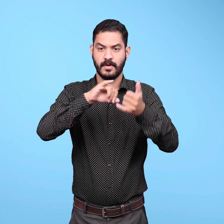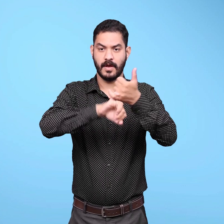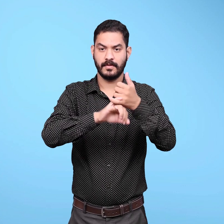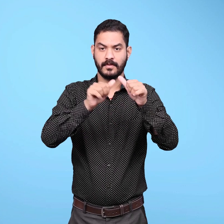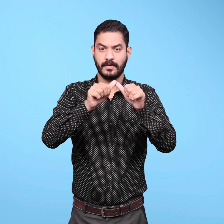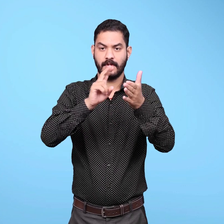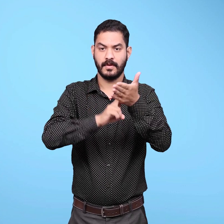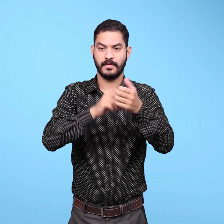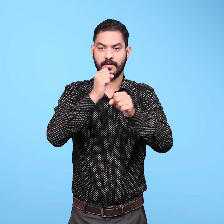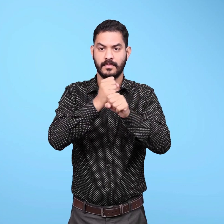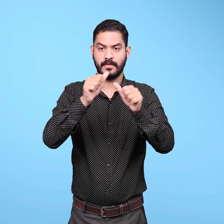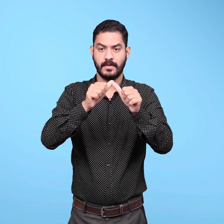Sangam.